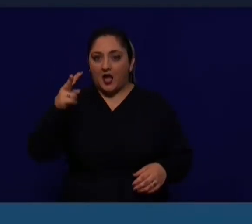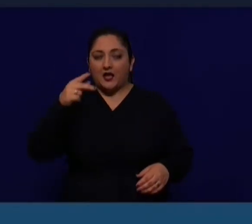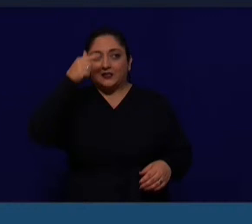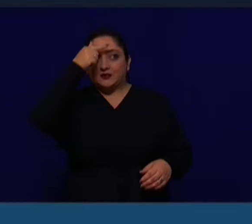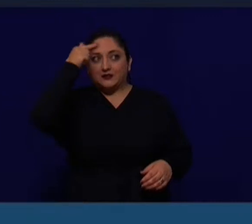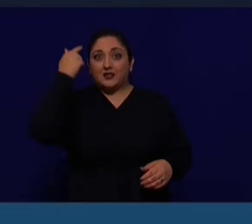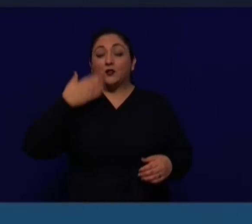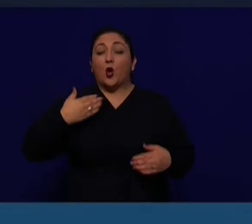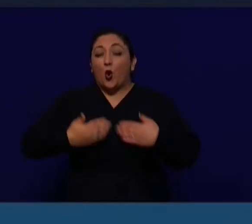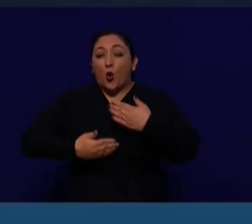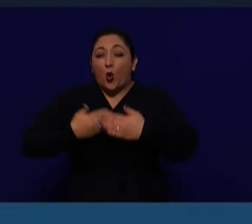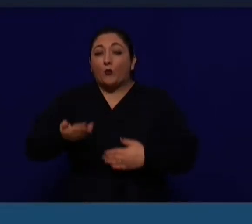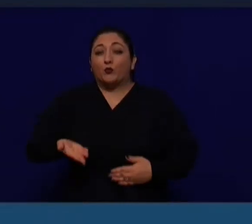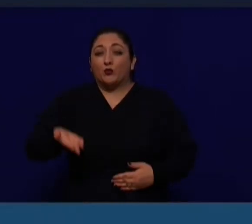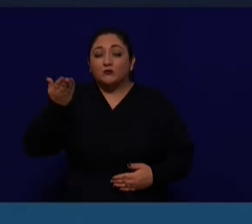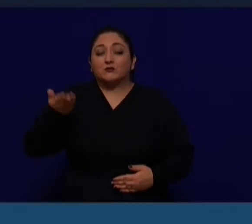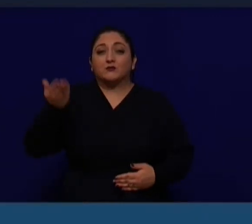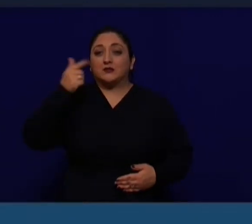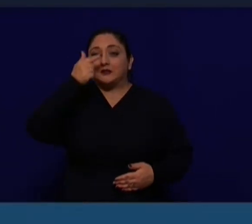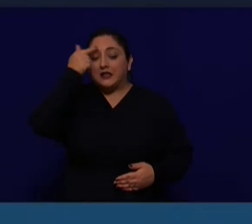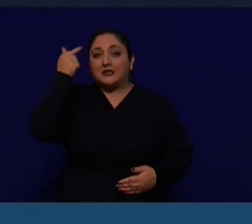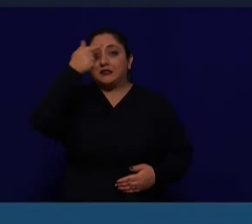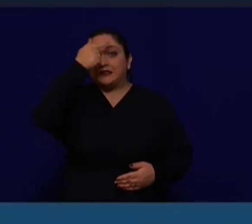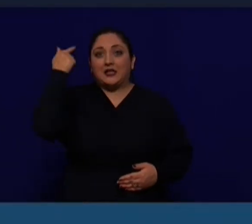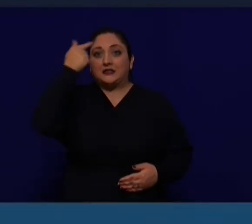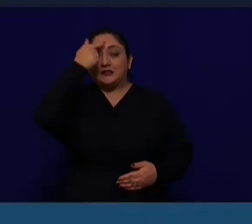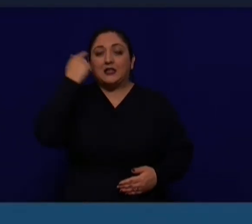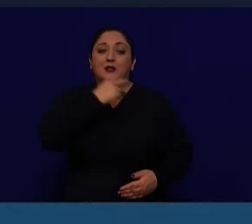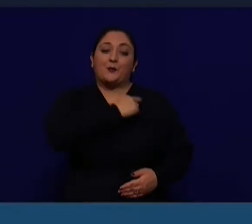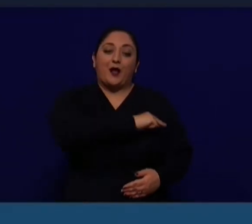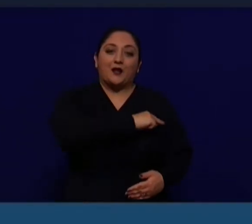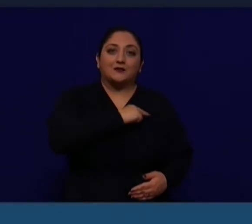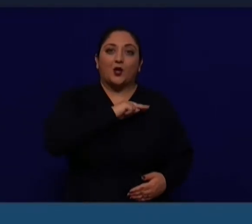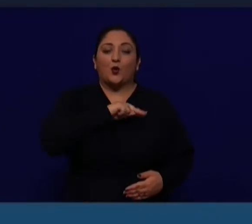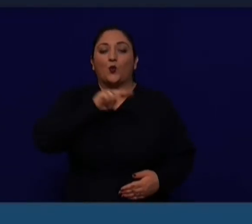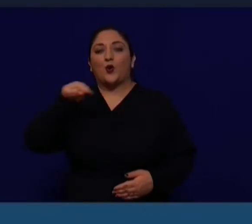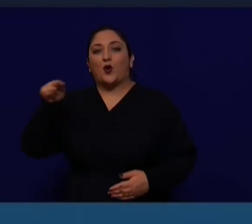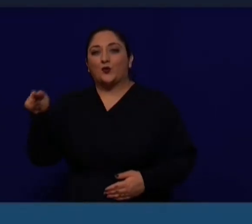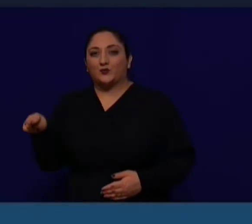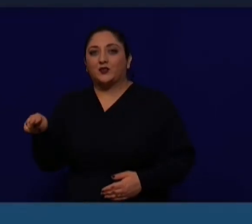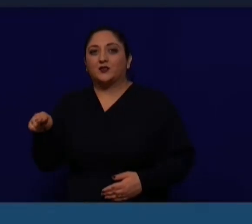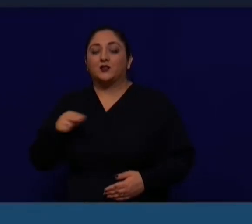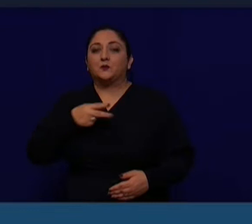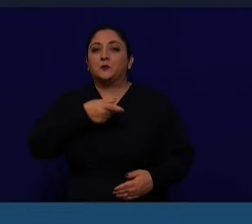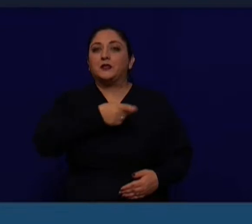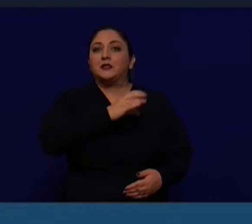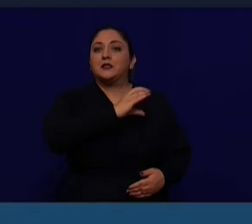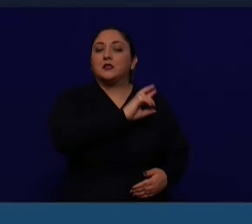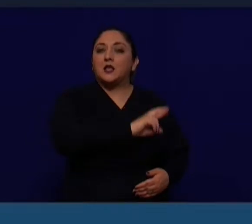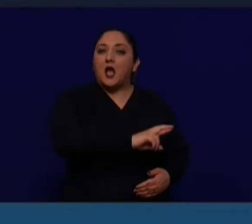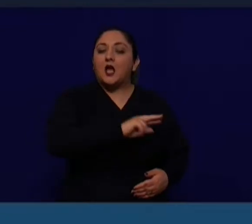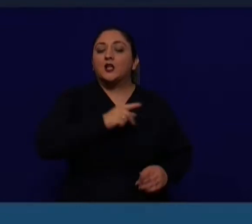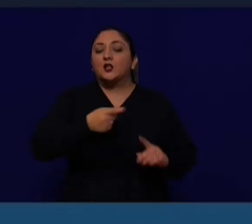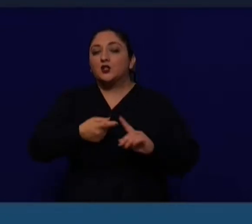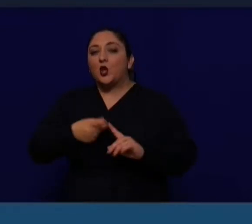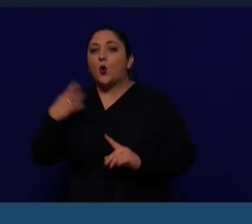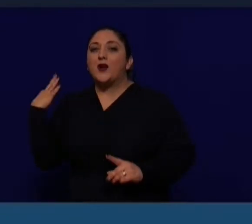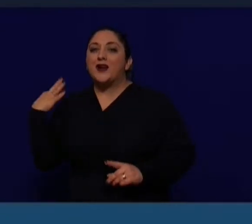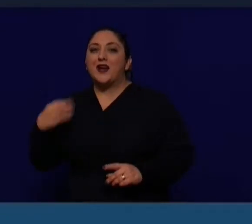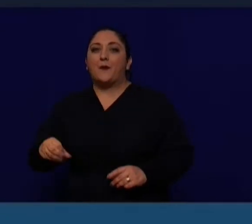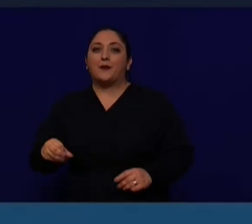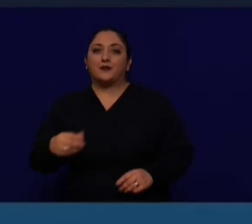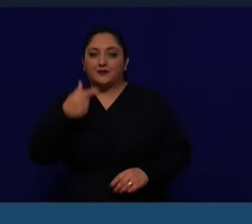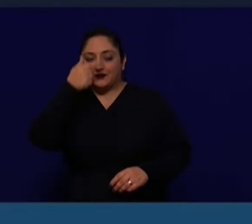taraw bqajna dejjem blit-testjar kemm f'Malta u kif ukoll f'Għawdex fejn għanna kemm PCR testing kif ukoll testing bil-rapid